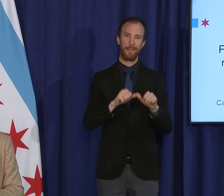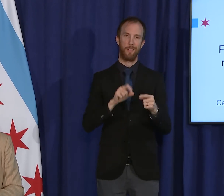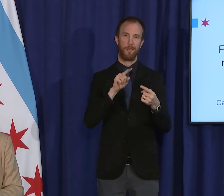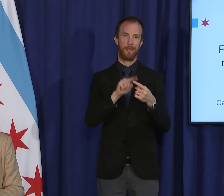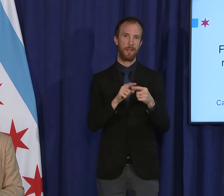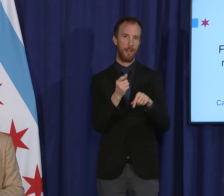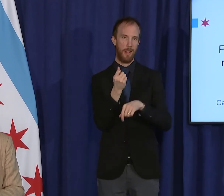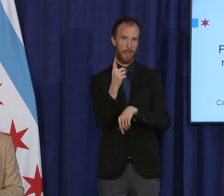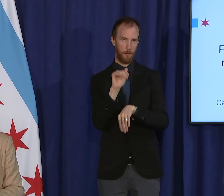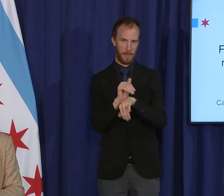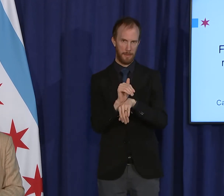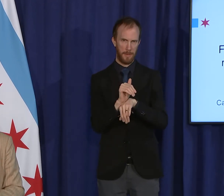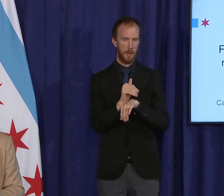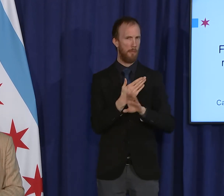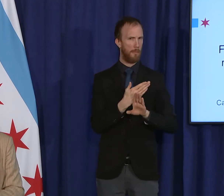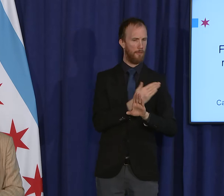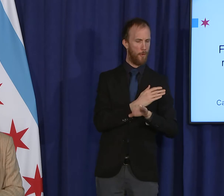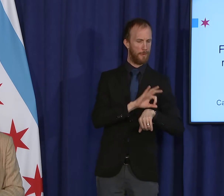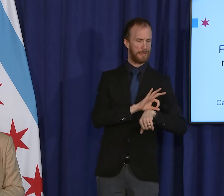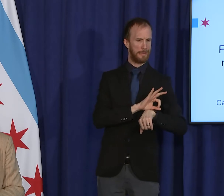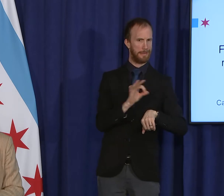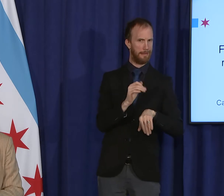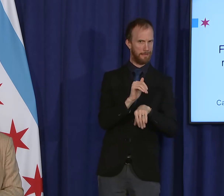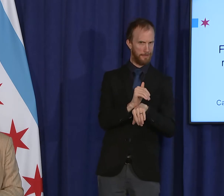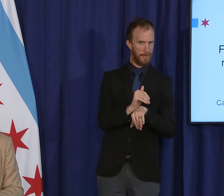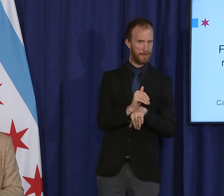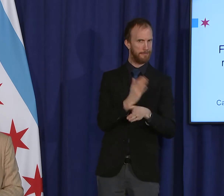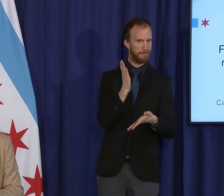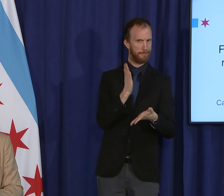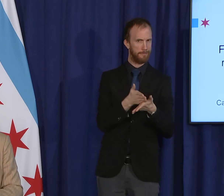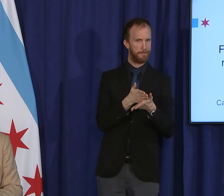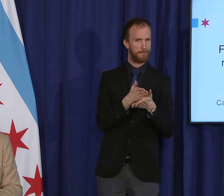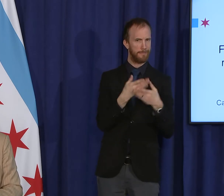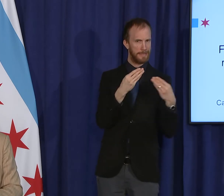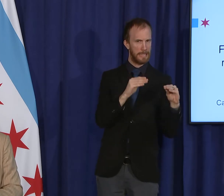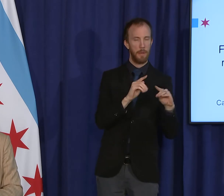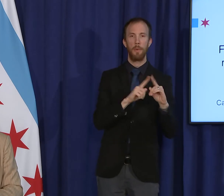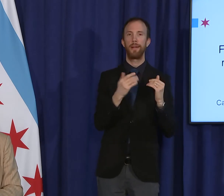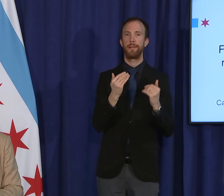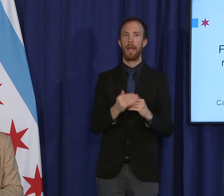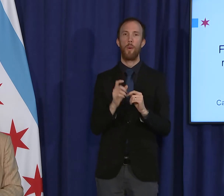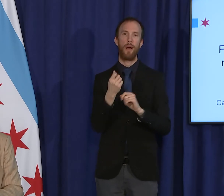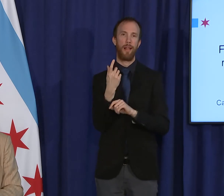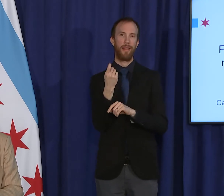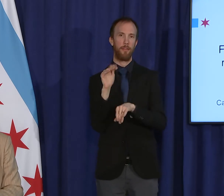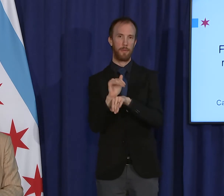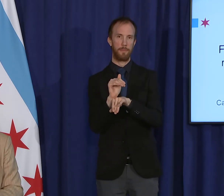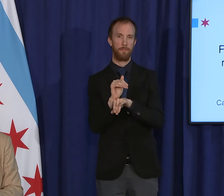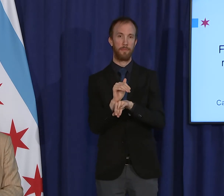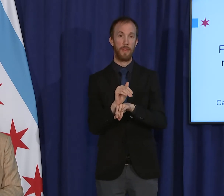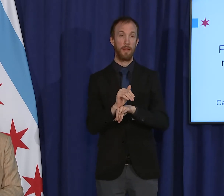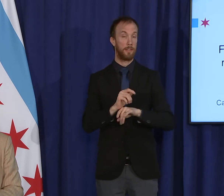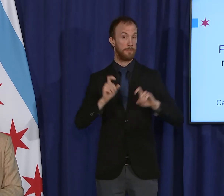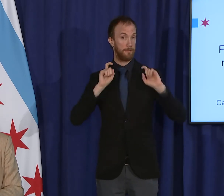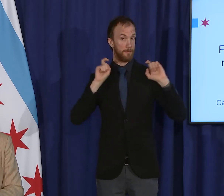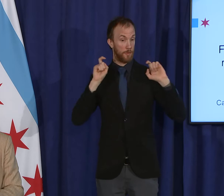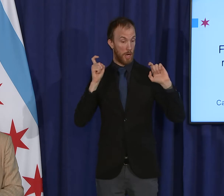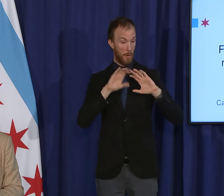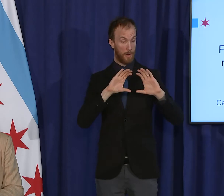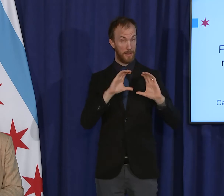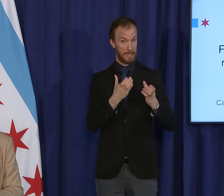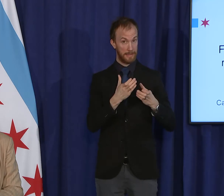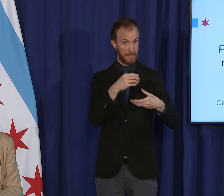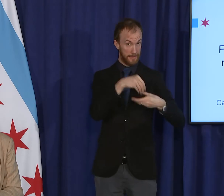the 9 p.m. cutoff currently. And indoor fitness class sizes can increase to 20 people.